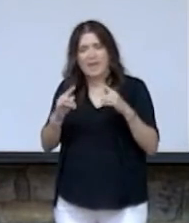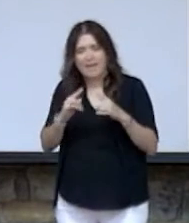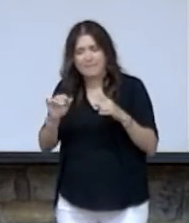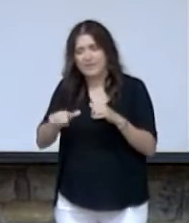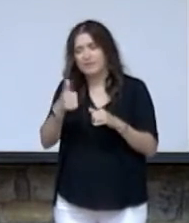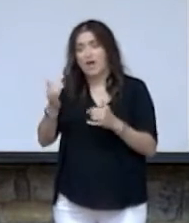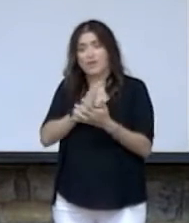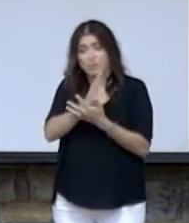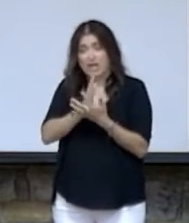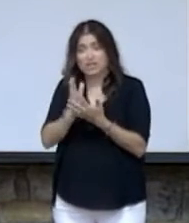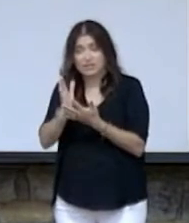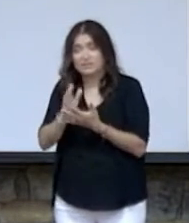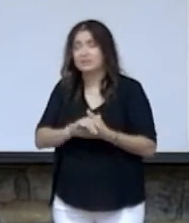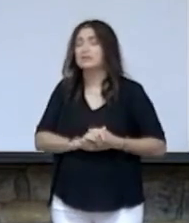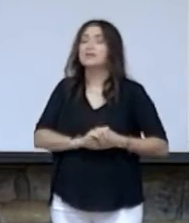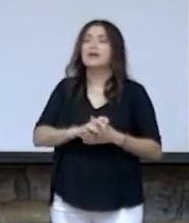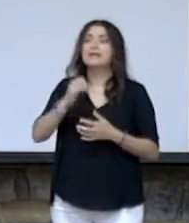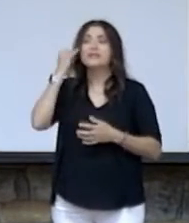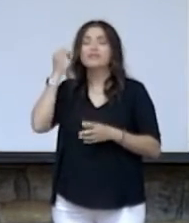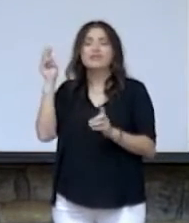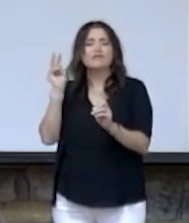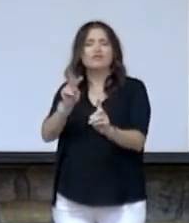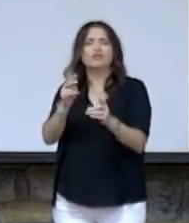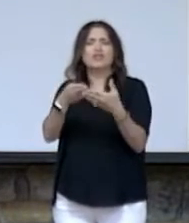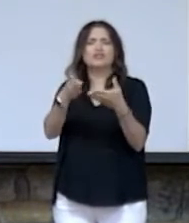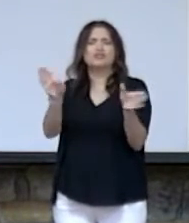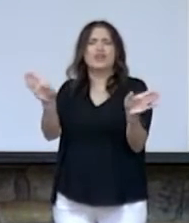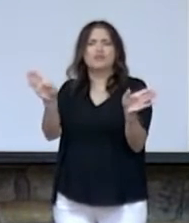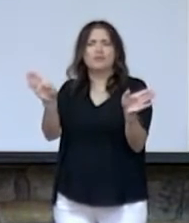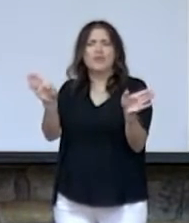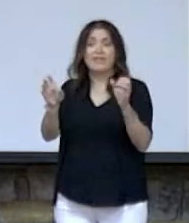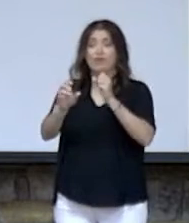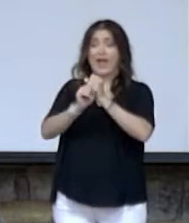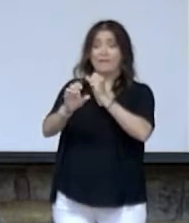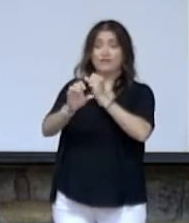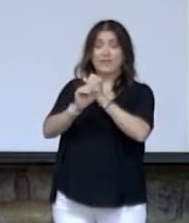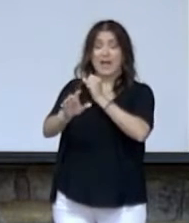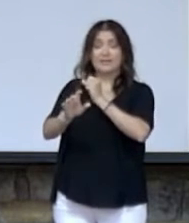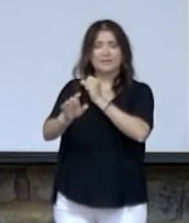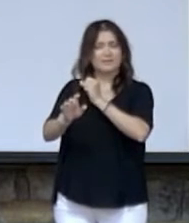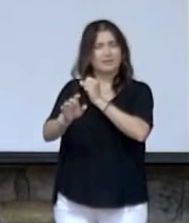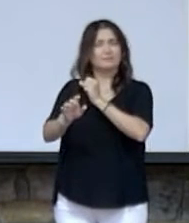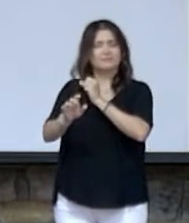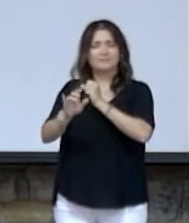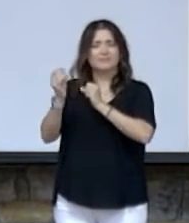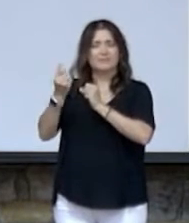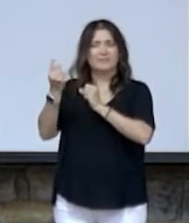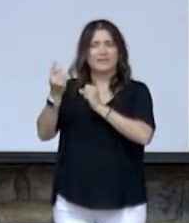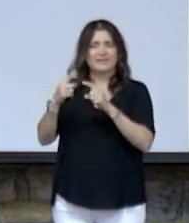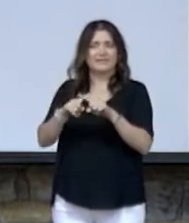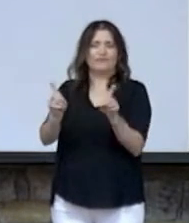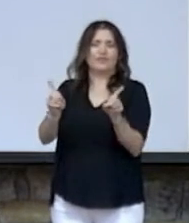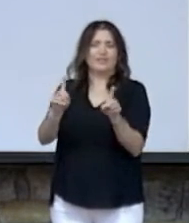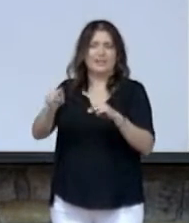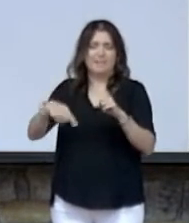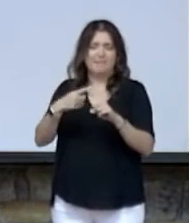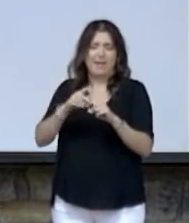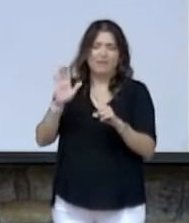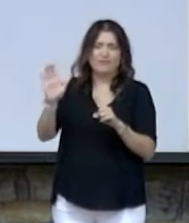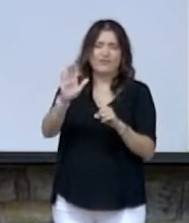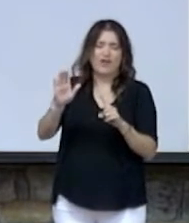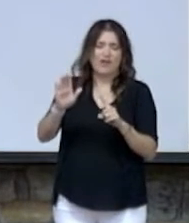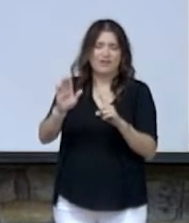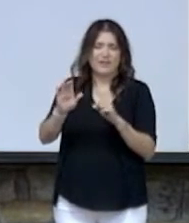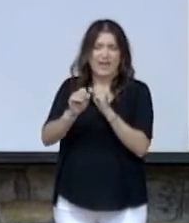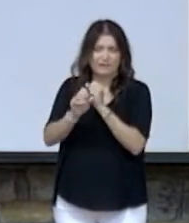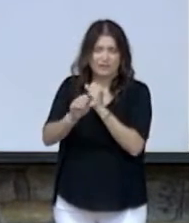branches. And even if you look just in general at their advertising, there's just kind of something a little different about their advertising. I